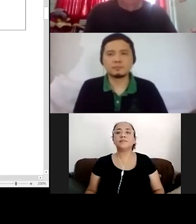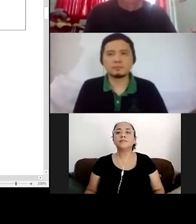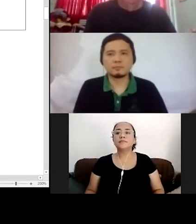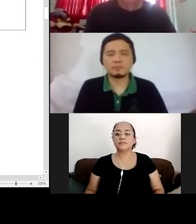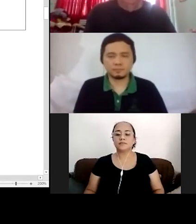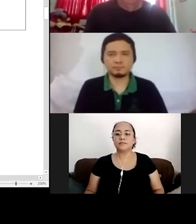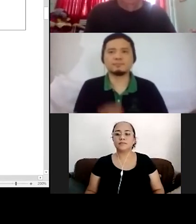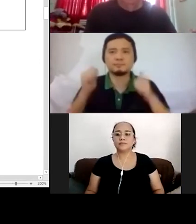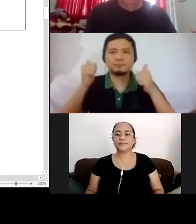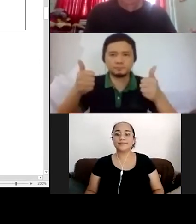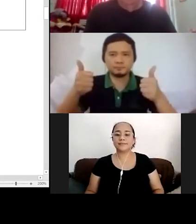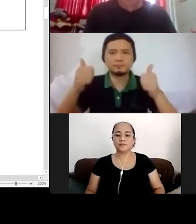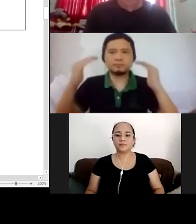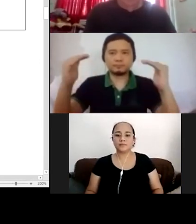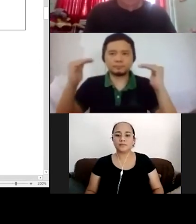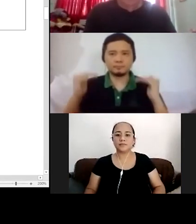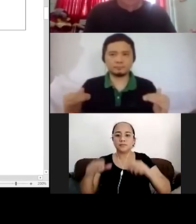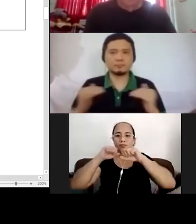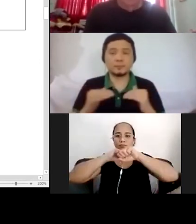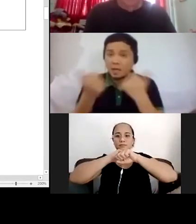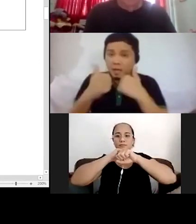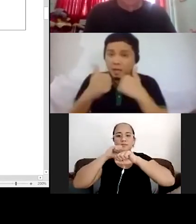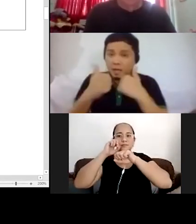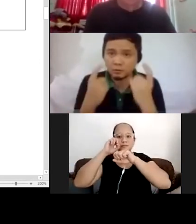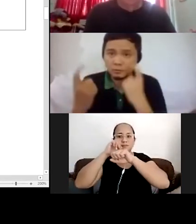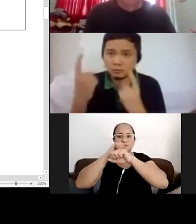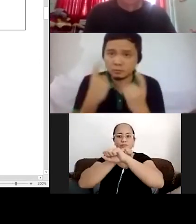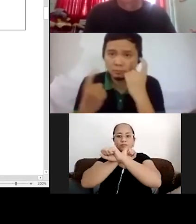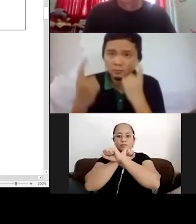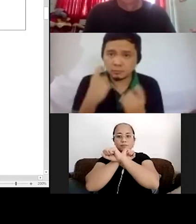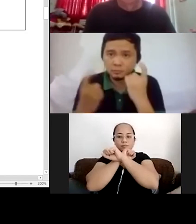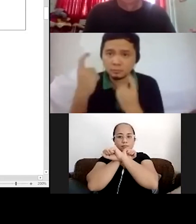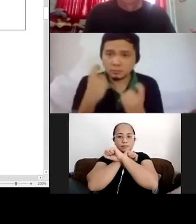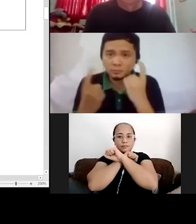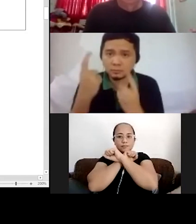Okay. Any questions about that?